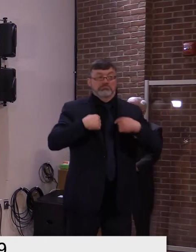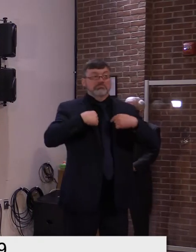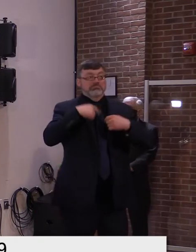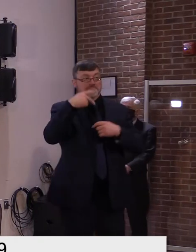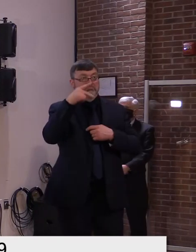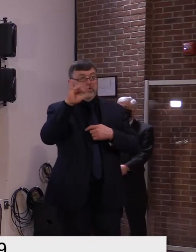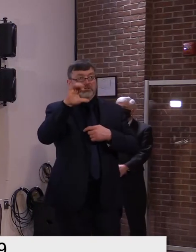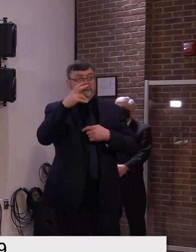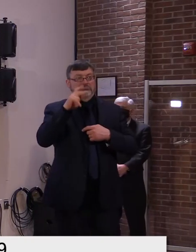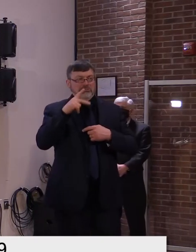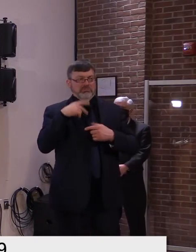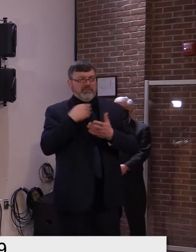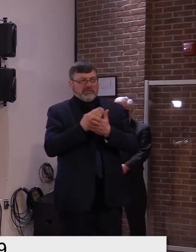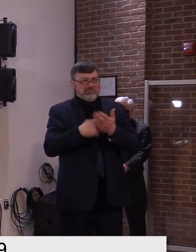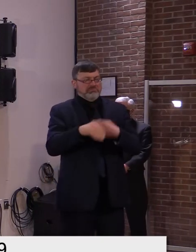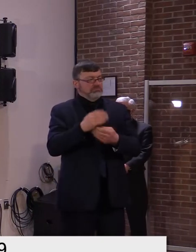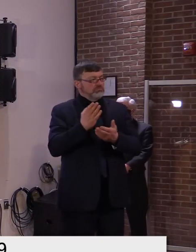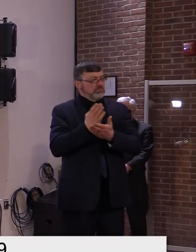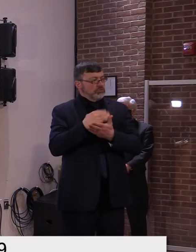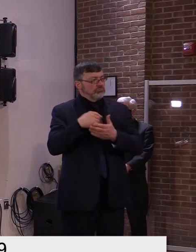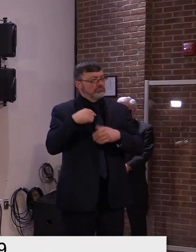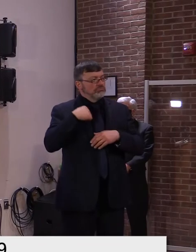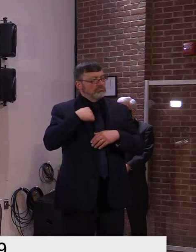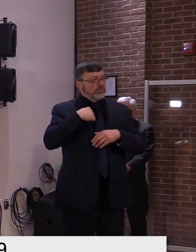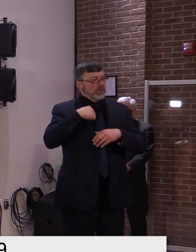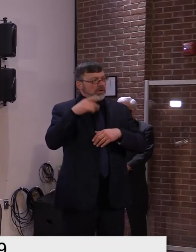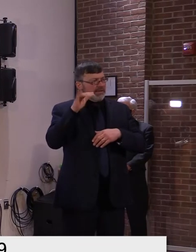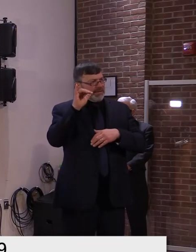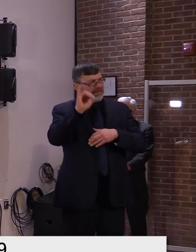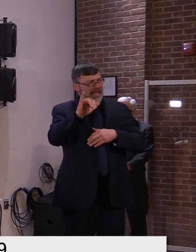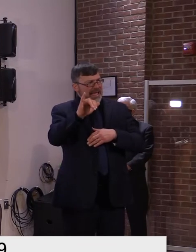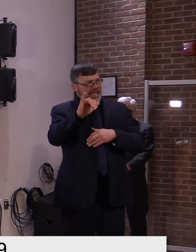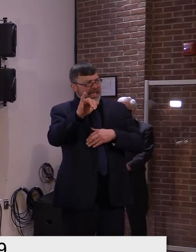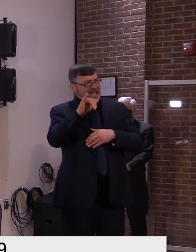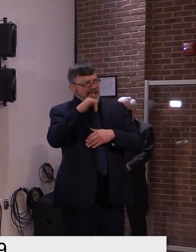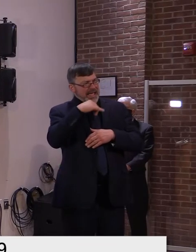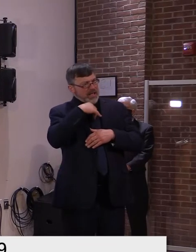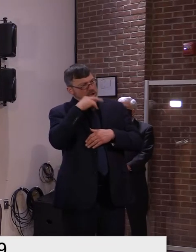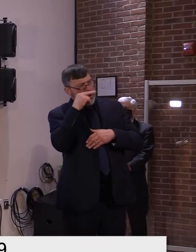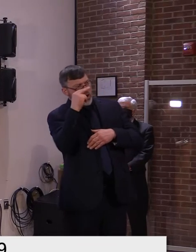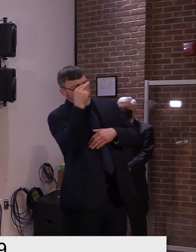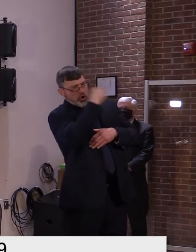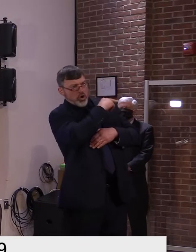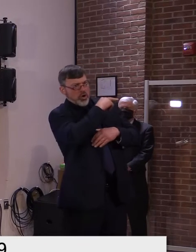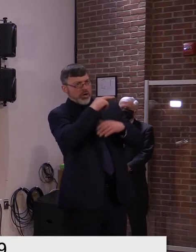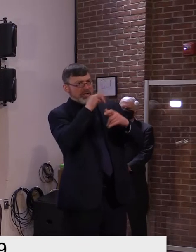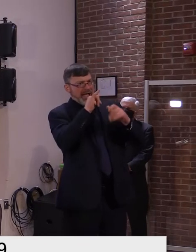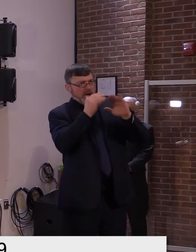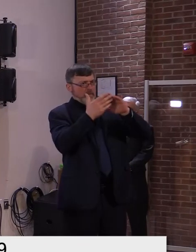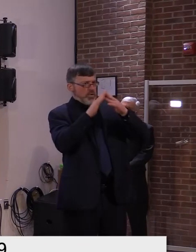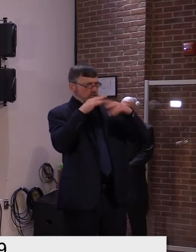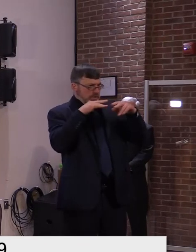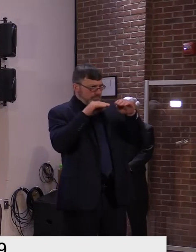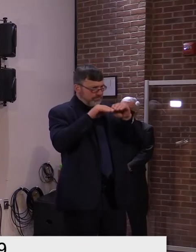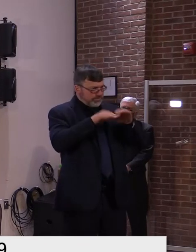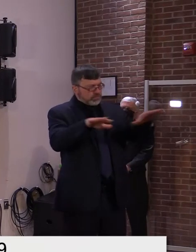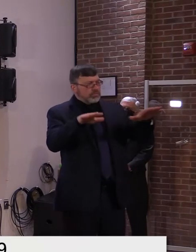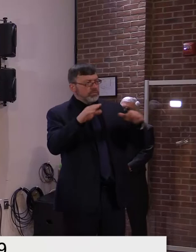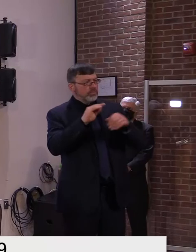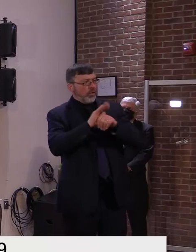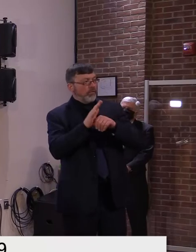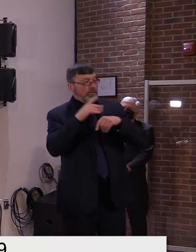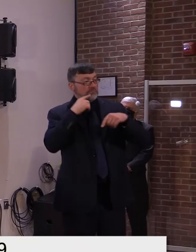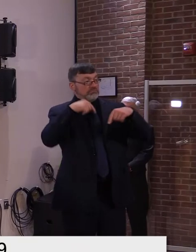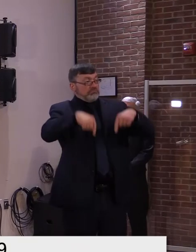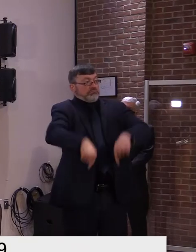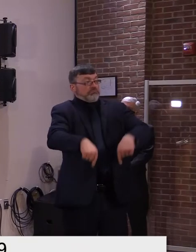You know, it's a good question. We do watch the percent of distribution closely. Vermont, you know, at the beginning of the pandemic was closer to the top. I think early